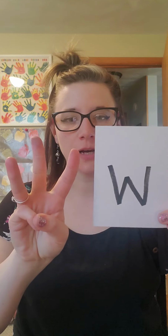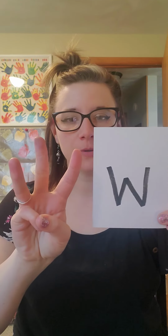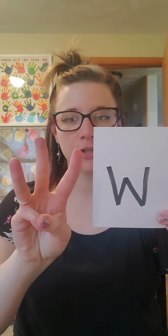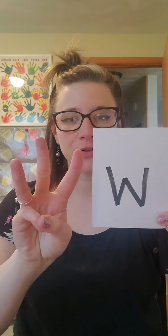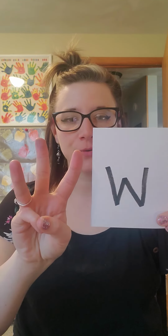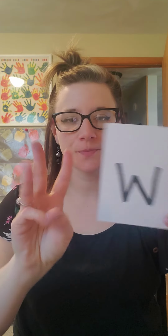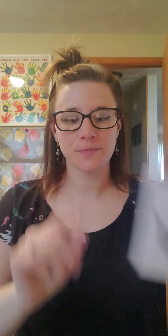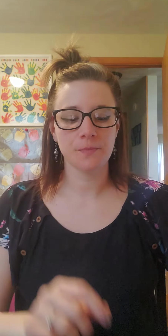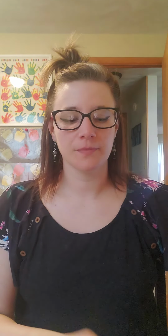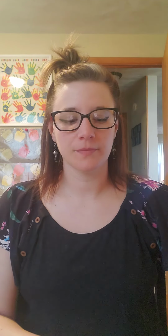W,